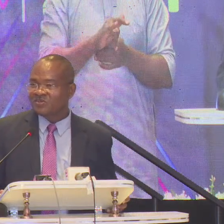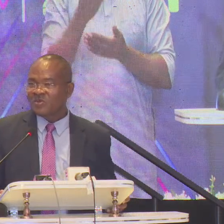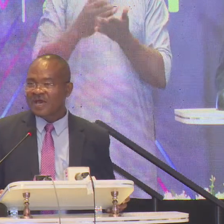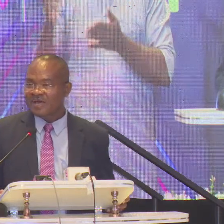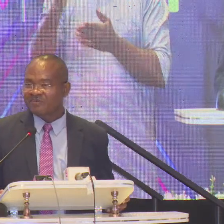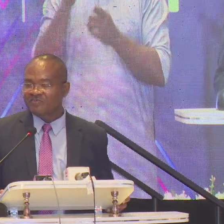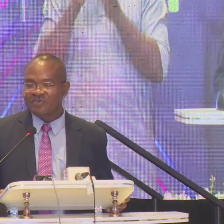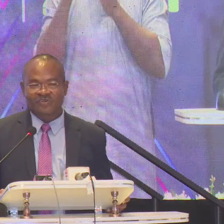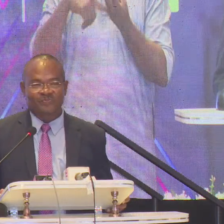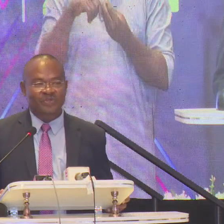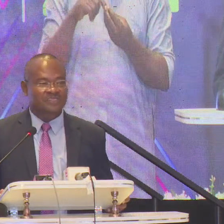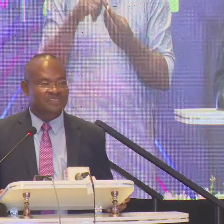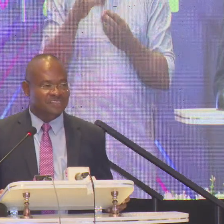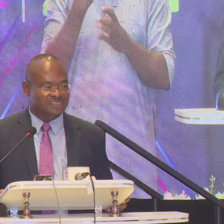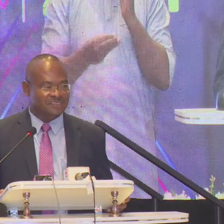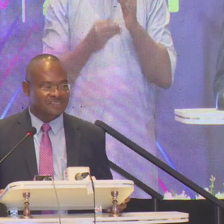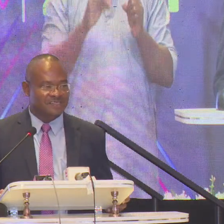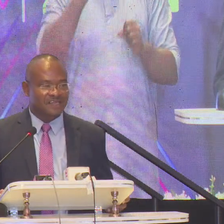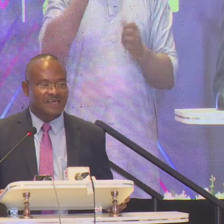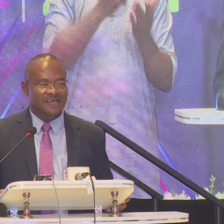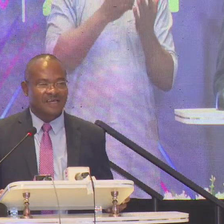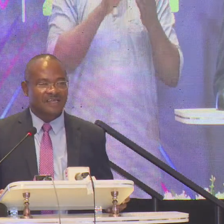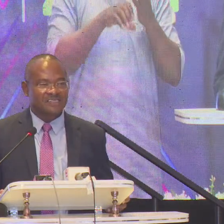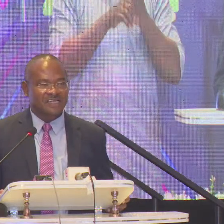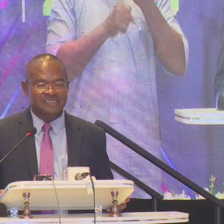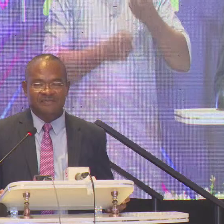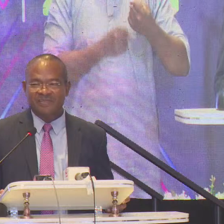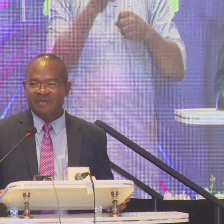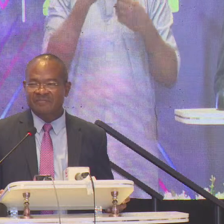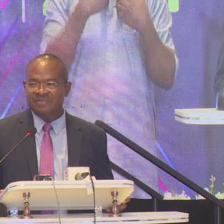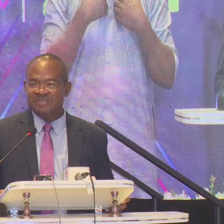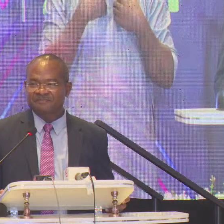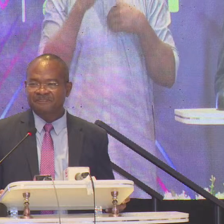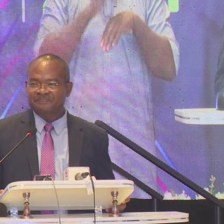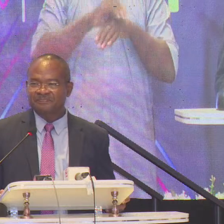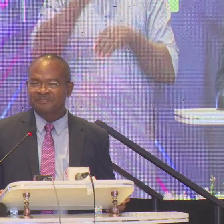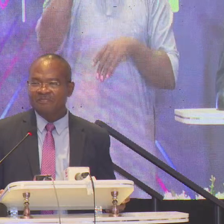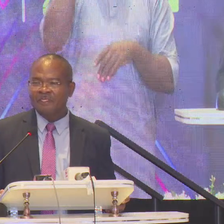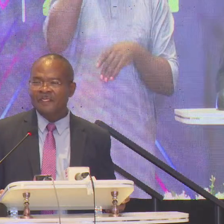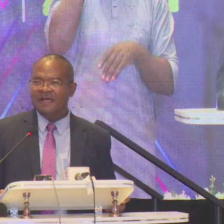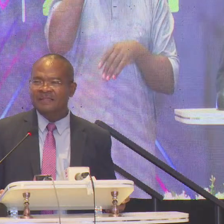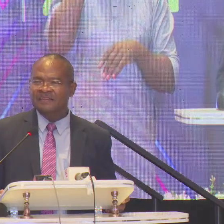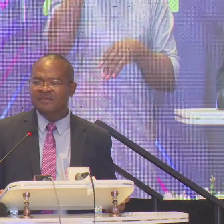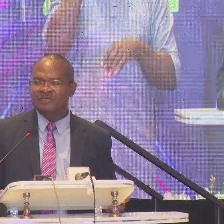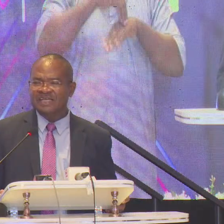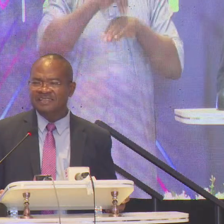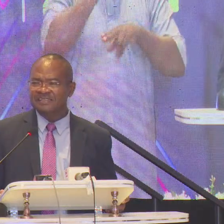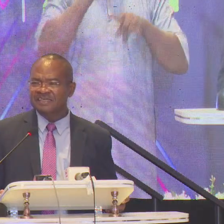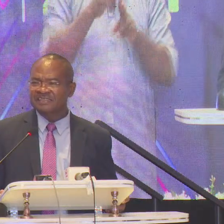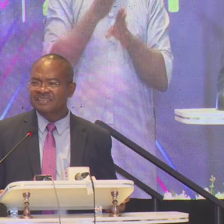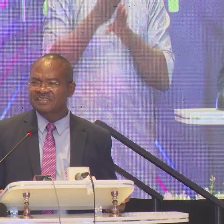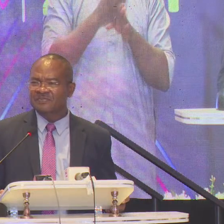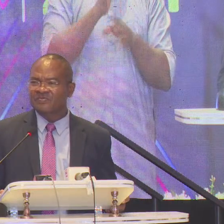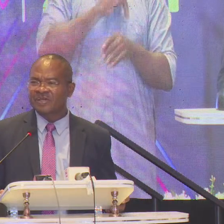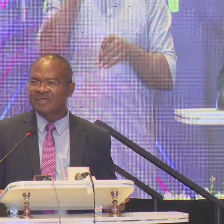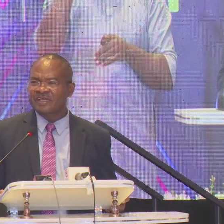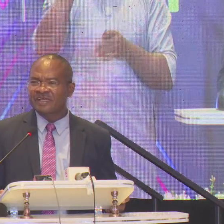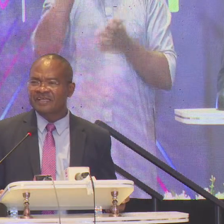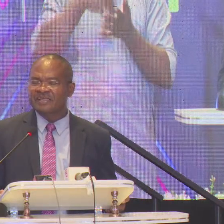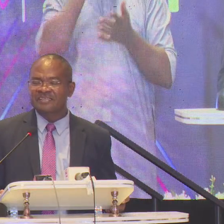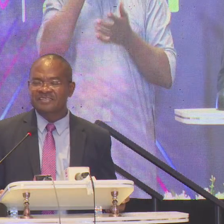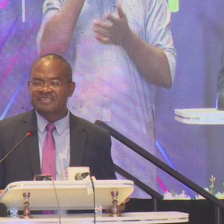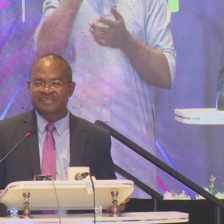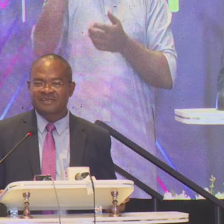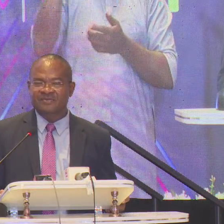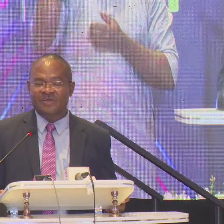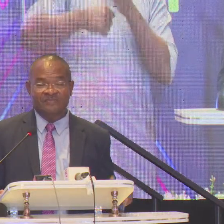you have of politicians and National Assembly members. I think it was last year internship where an